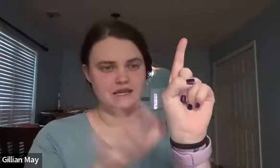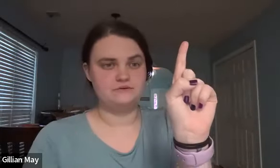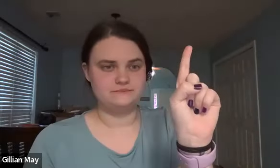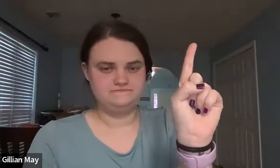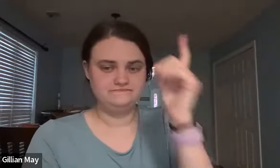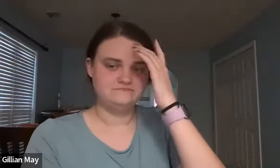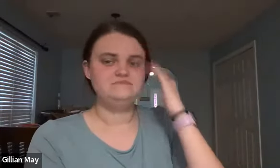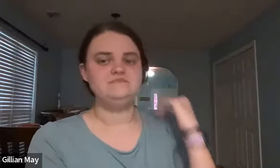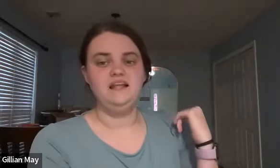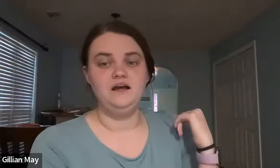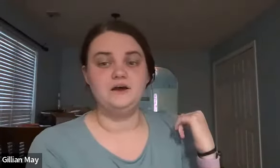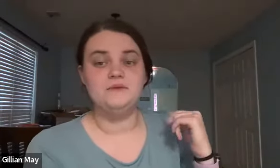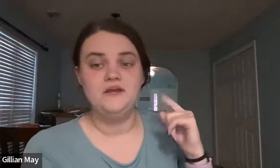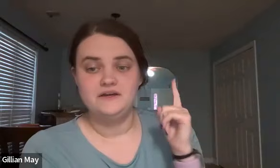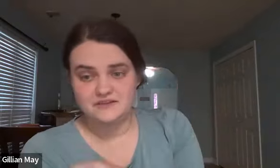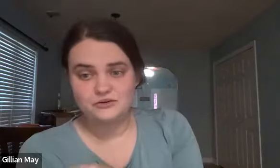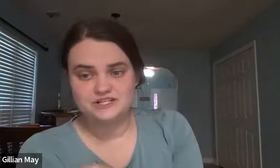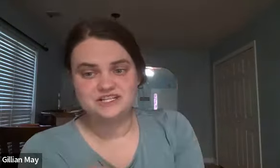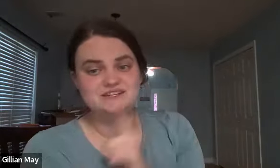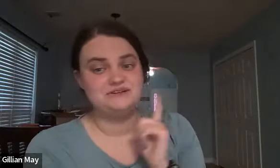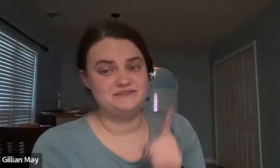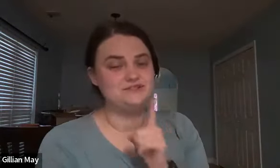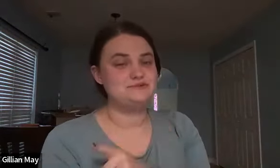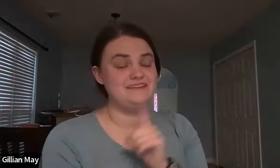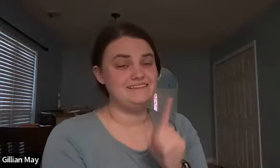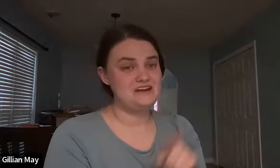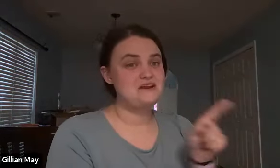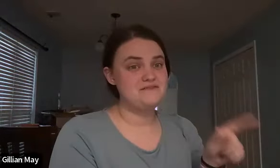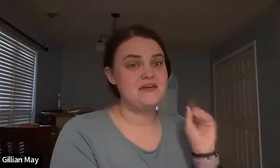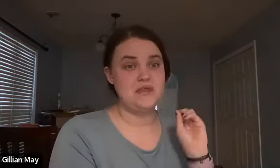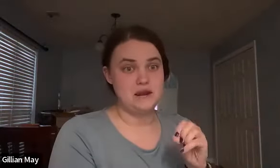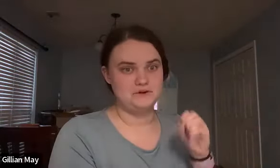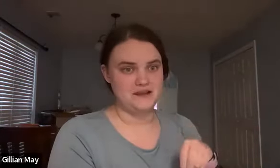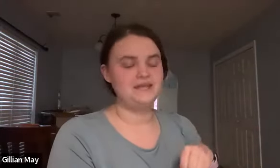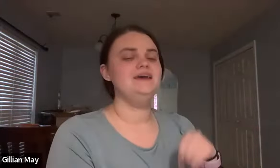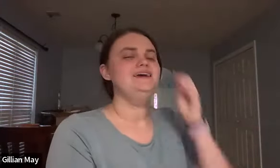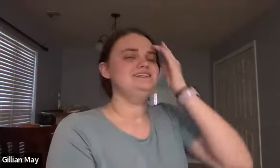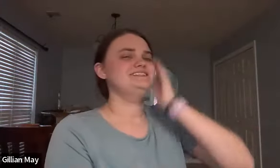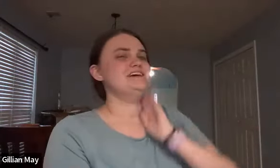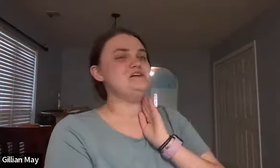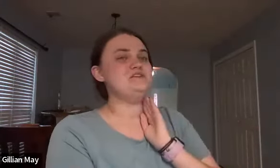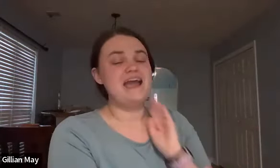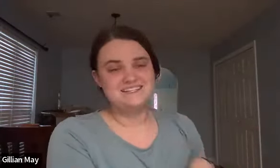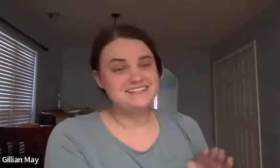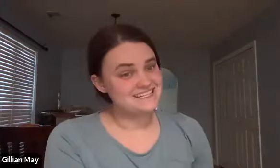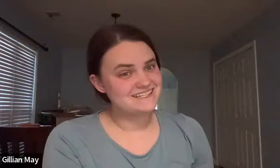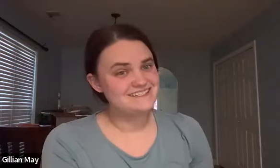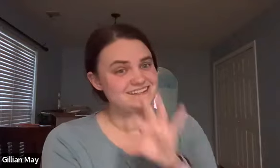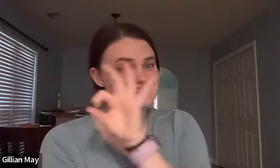out. The other question is there a difference between the letter F and the number 9? So there actually isn't. This is